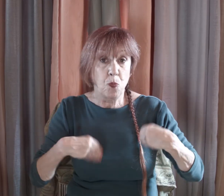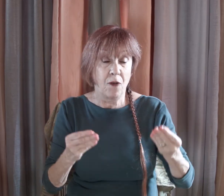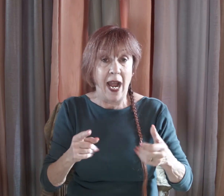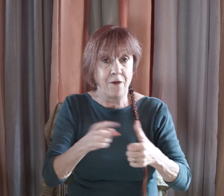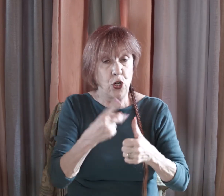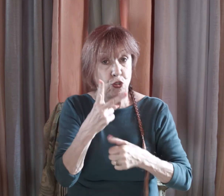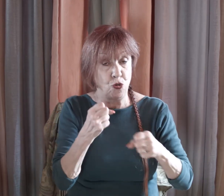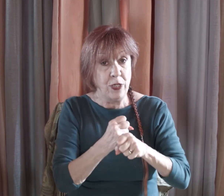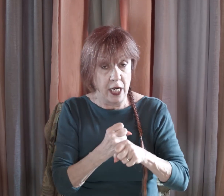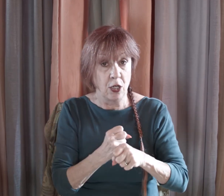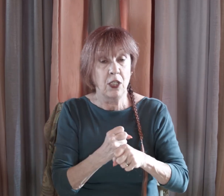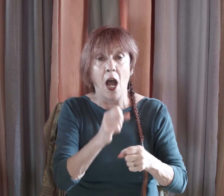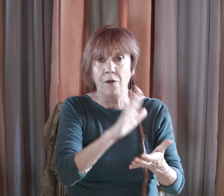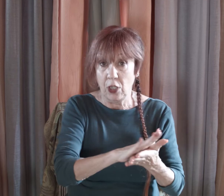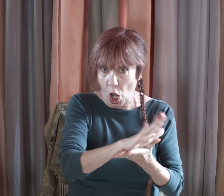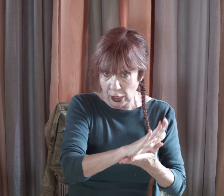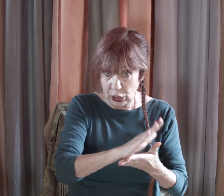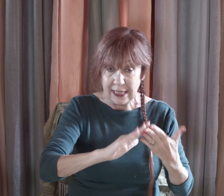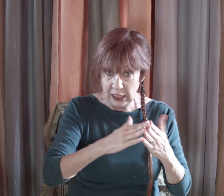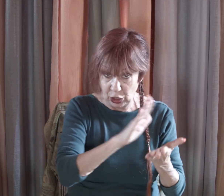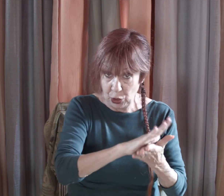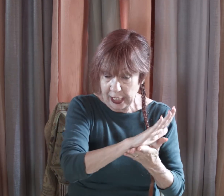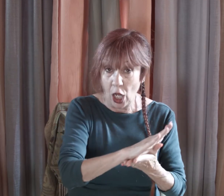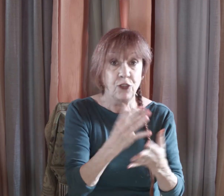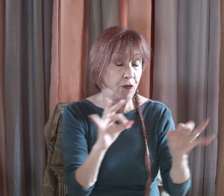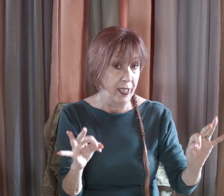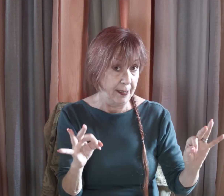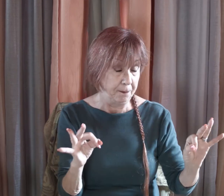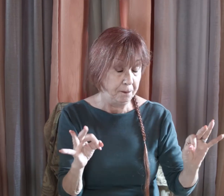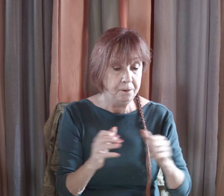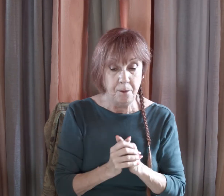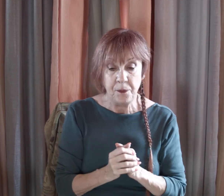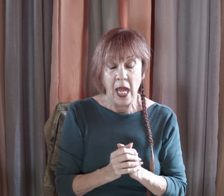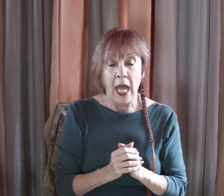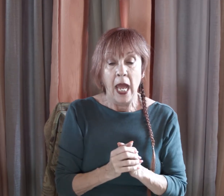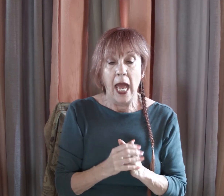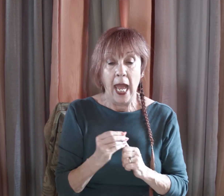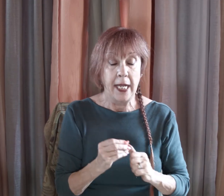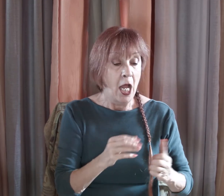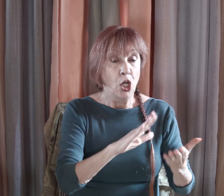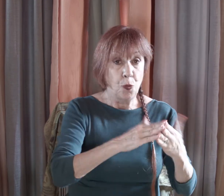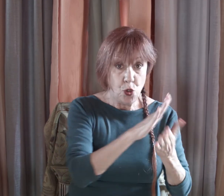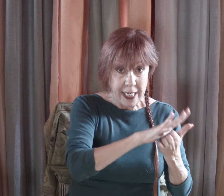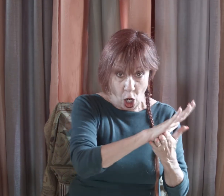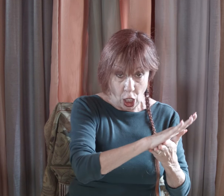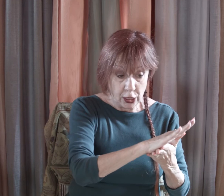our community colleges have been aligned with our state universities and University of California to have classes which are